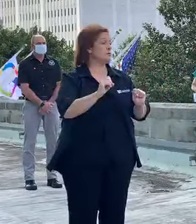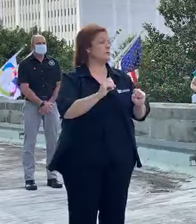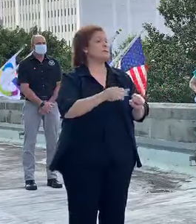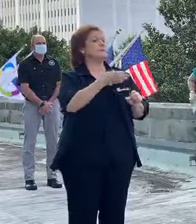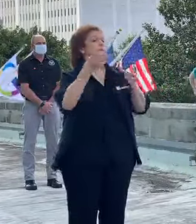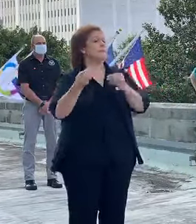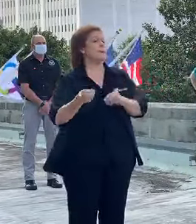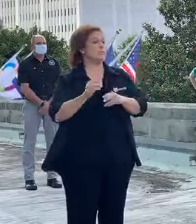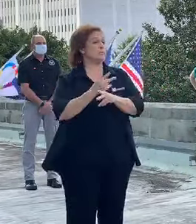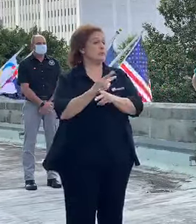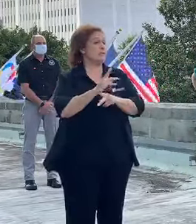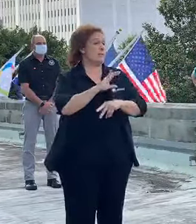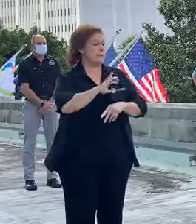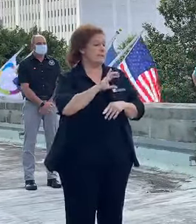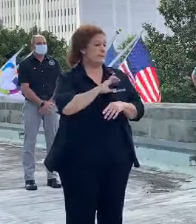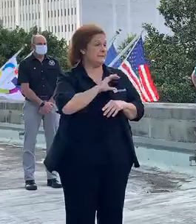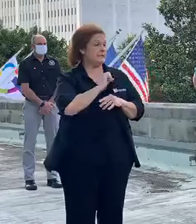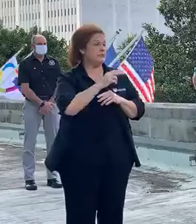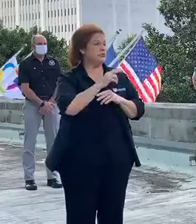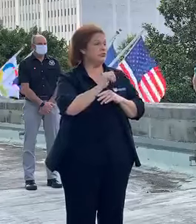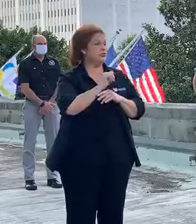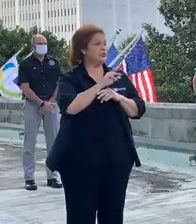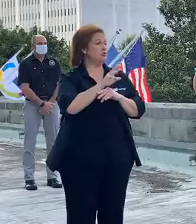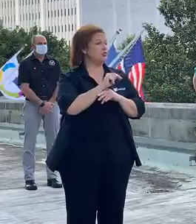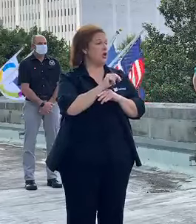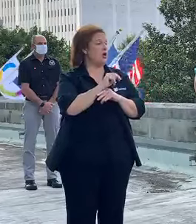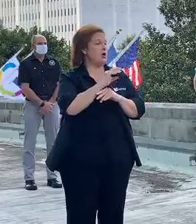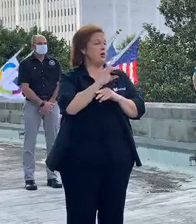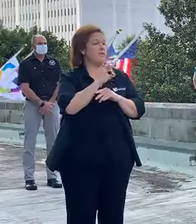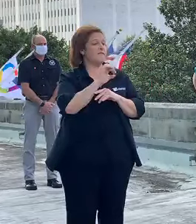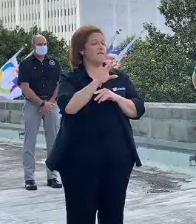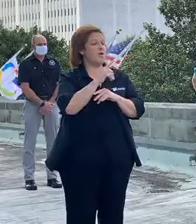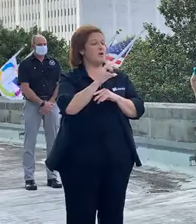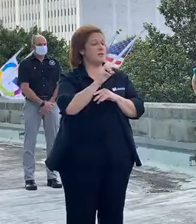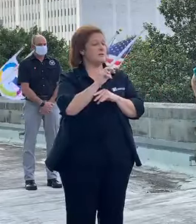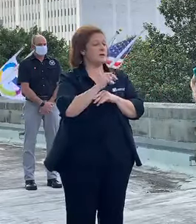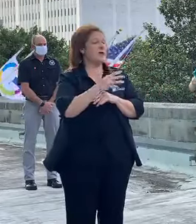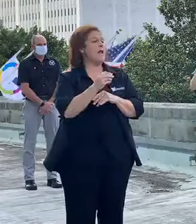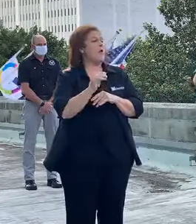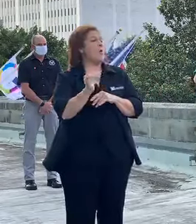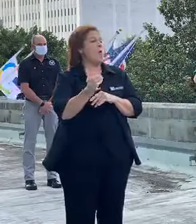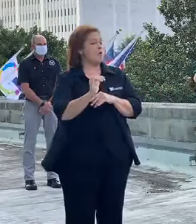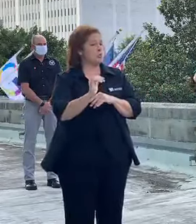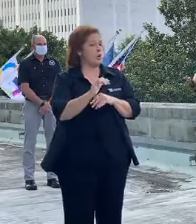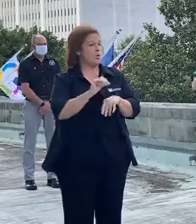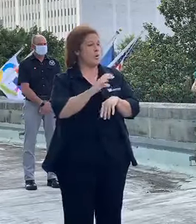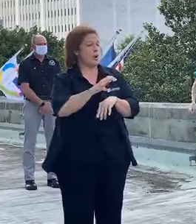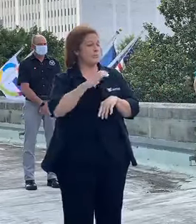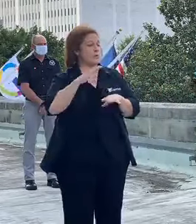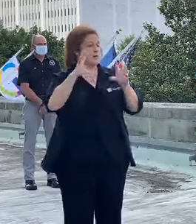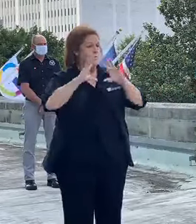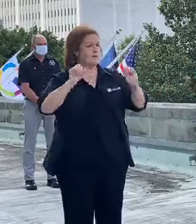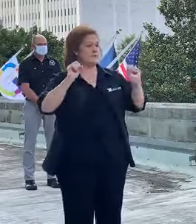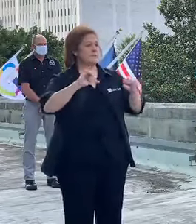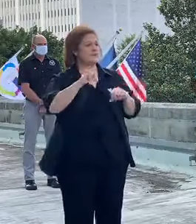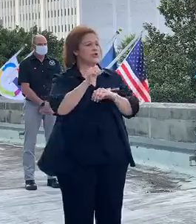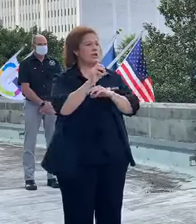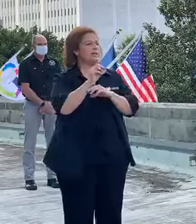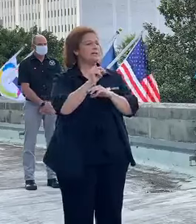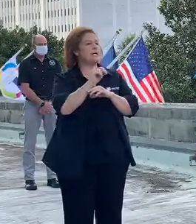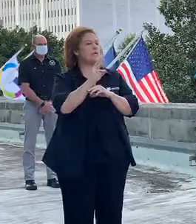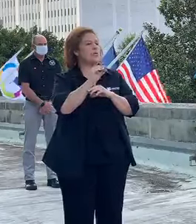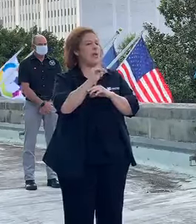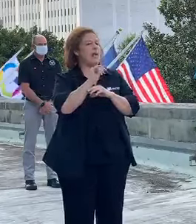our Superintendent of Police, Sean Ferguson. And we will also hear from Council President Jason